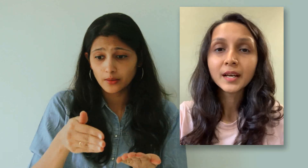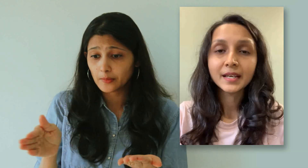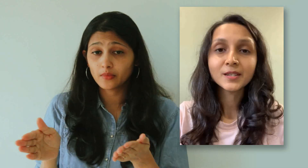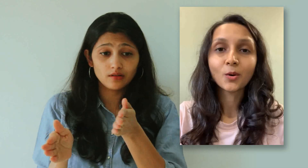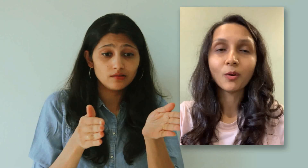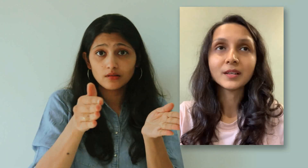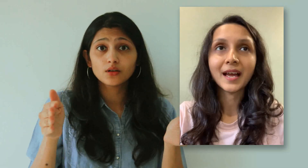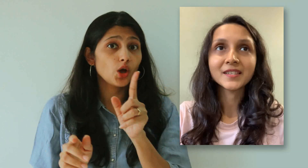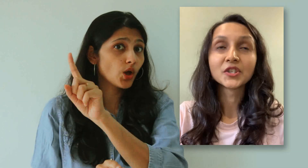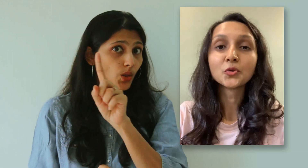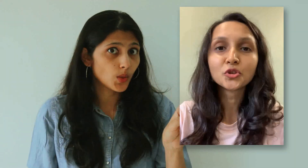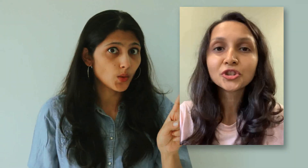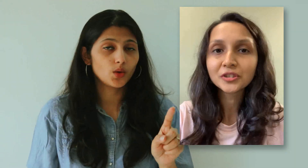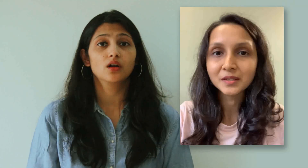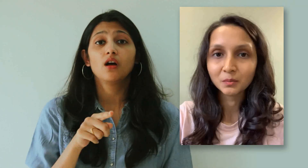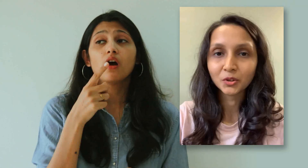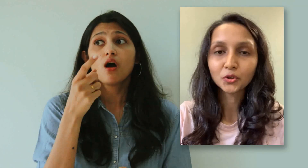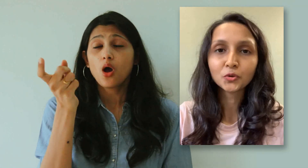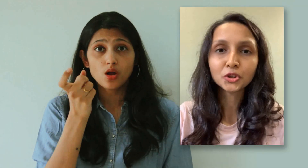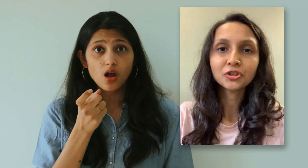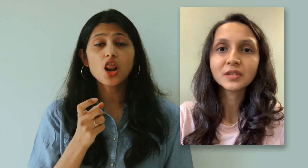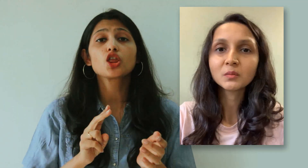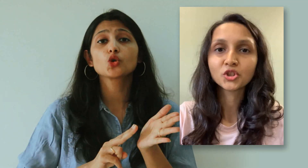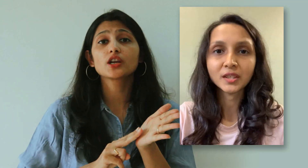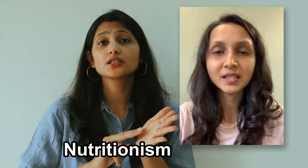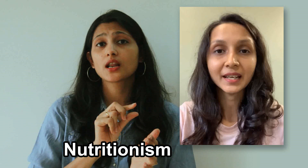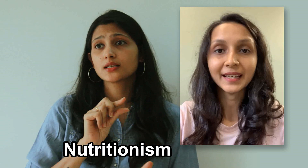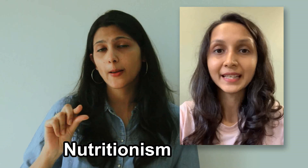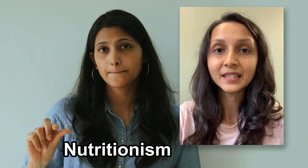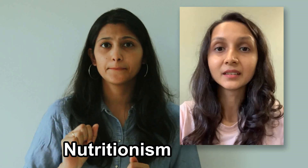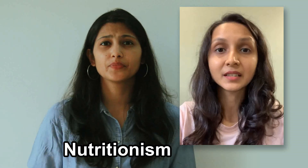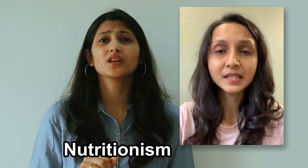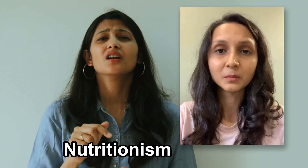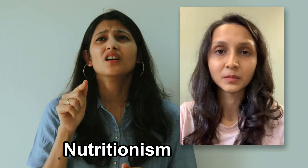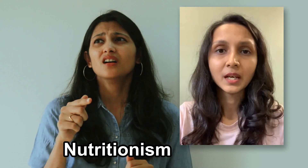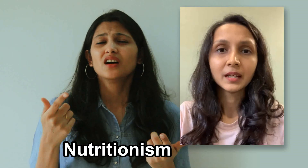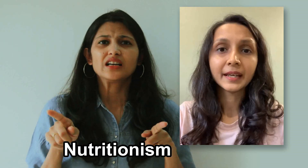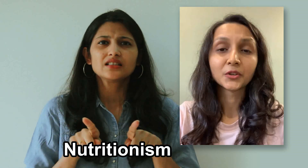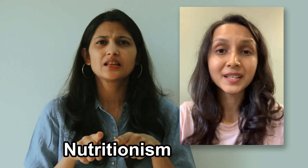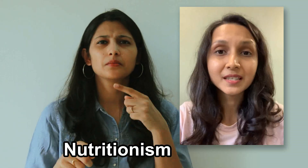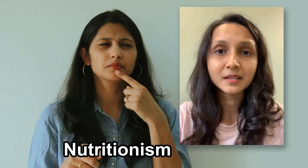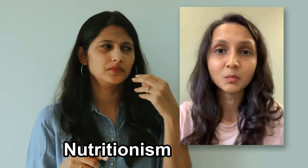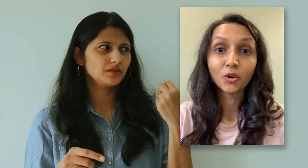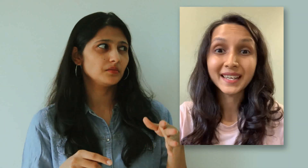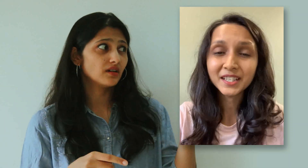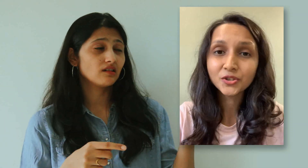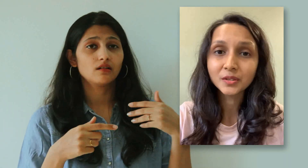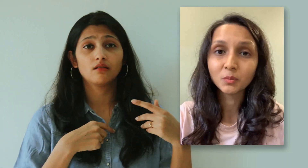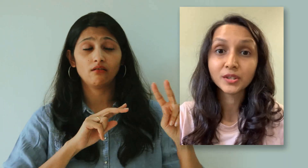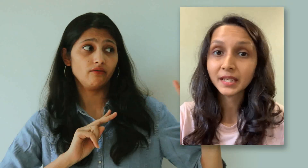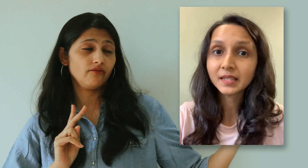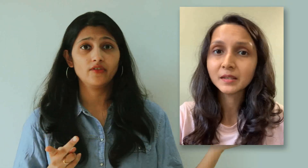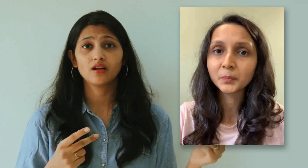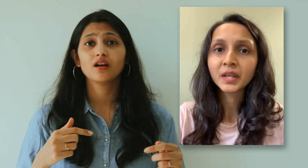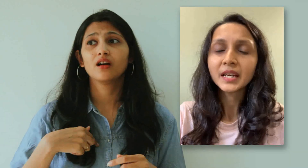food is called as nutritionism. Nutritionism, just like any other ism, like racism or ageism